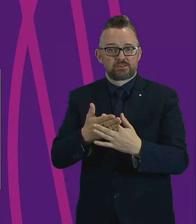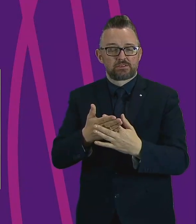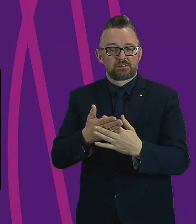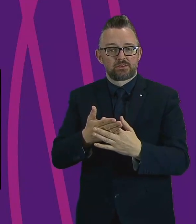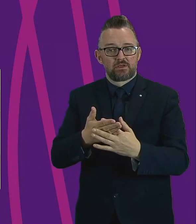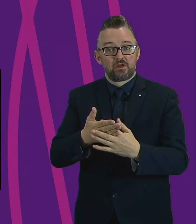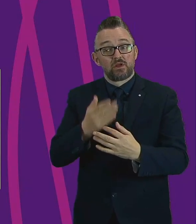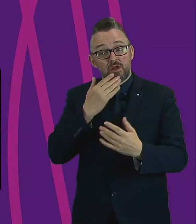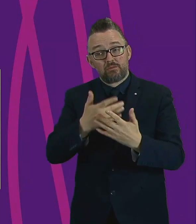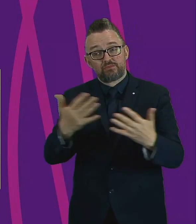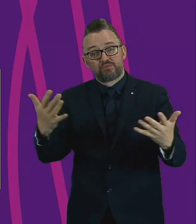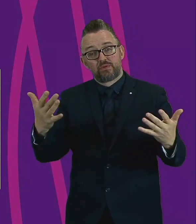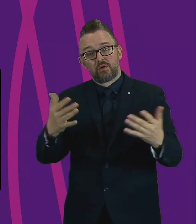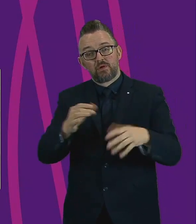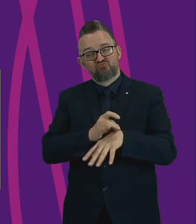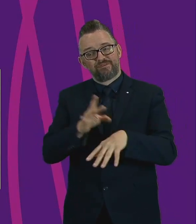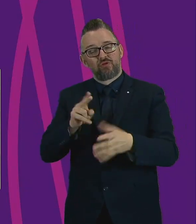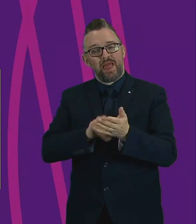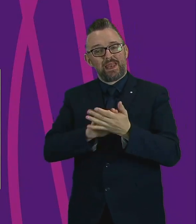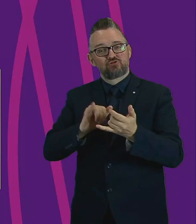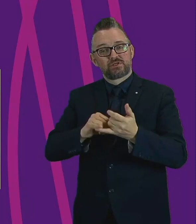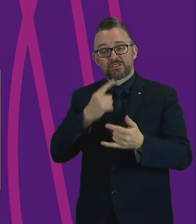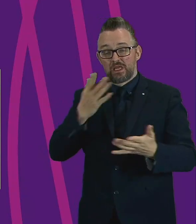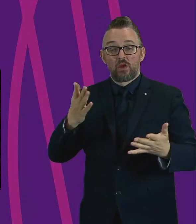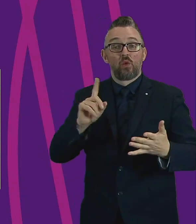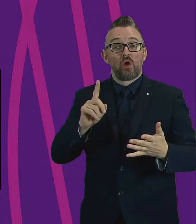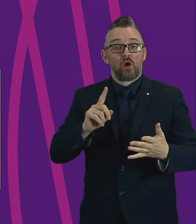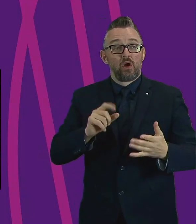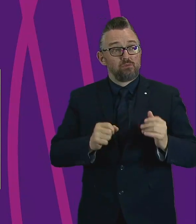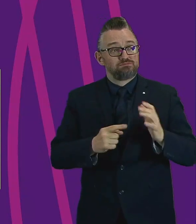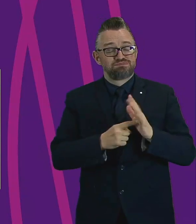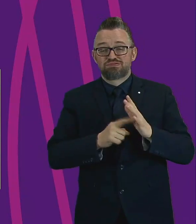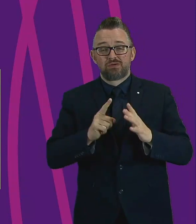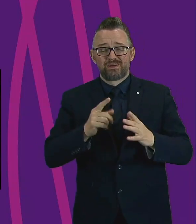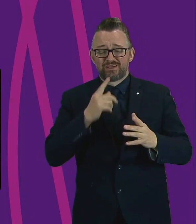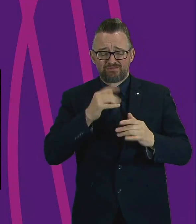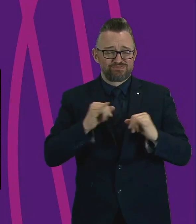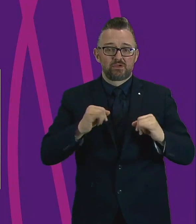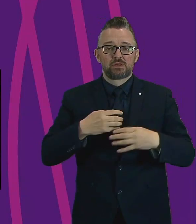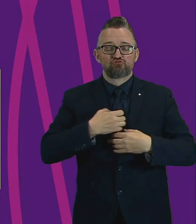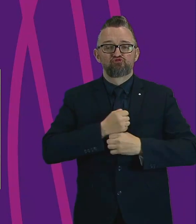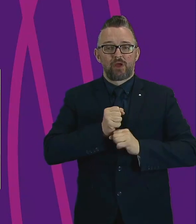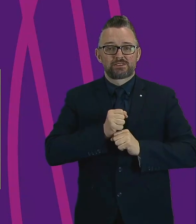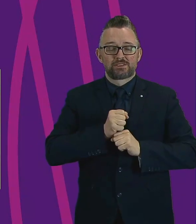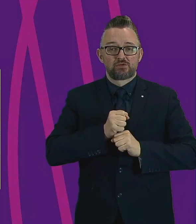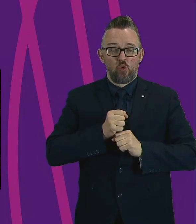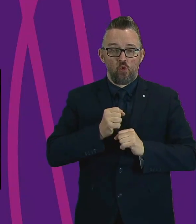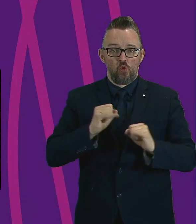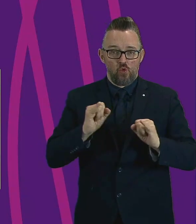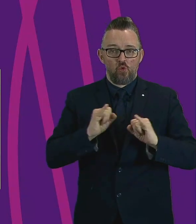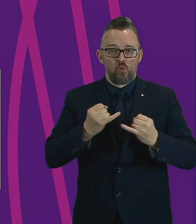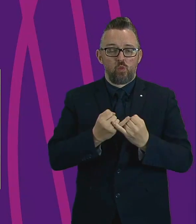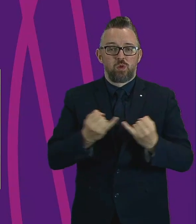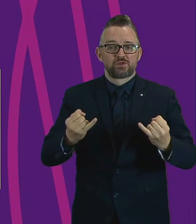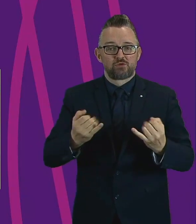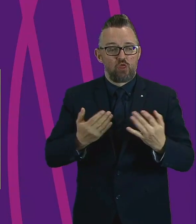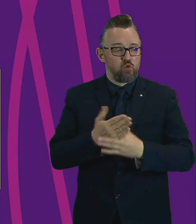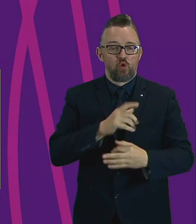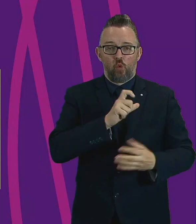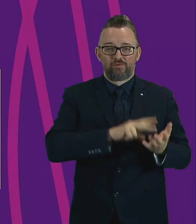NHS professionals are reporting higher levels of stress and the negative impact which the COVID outbreak has had on their well-being and that